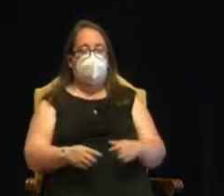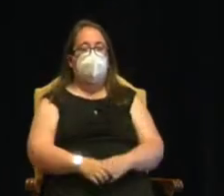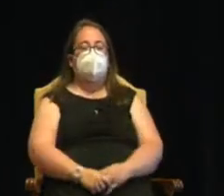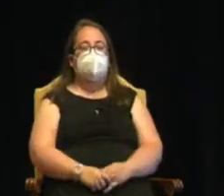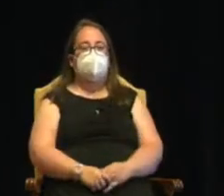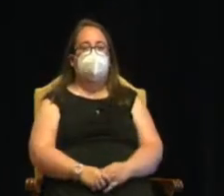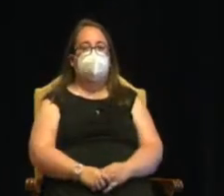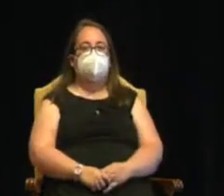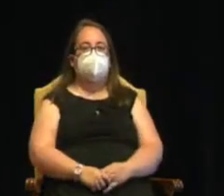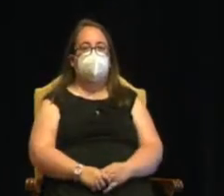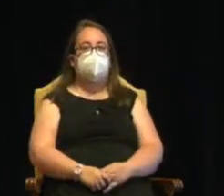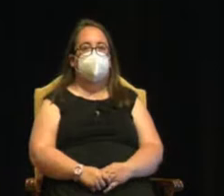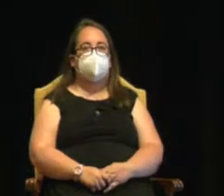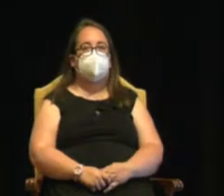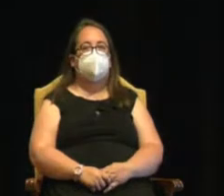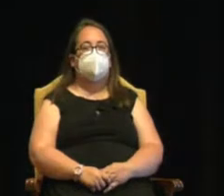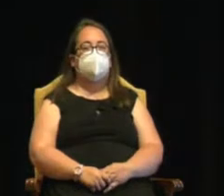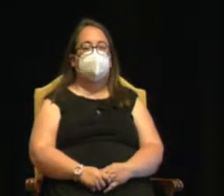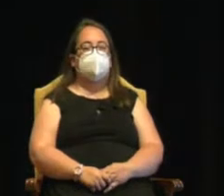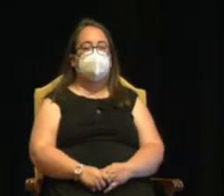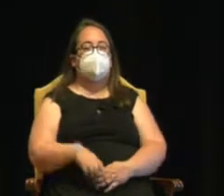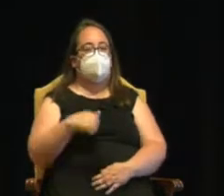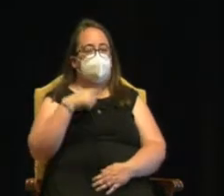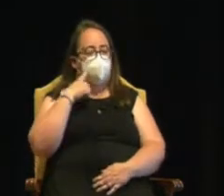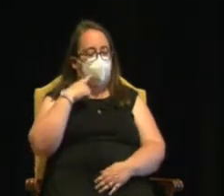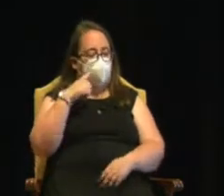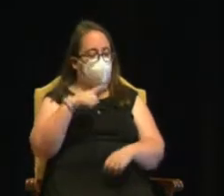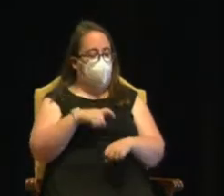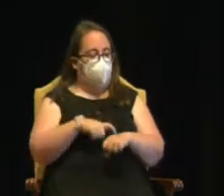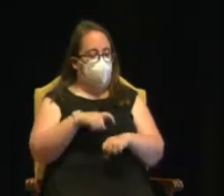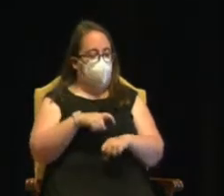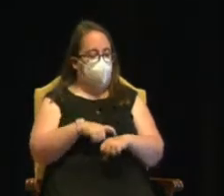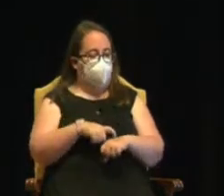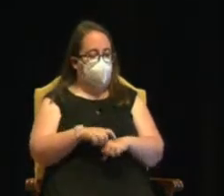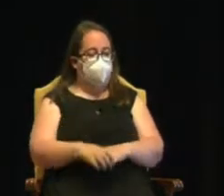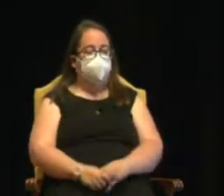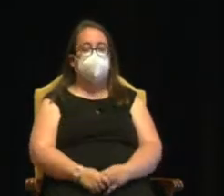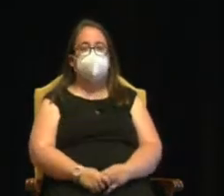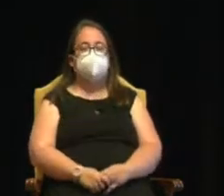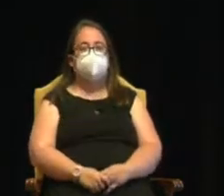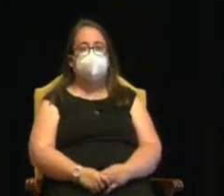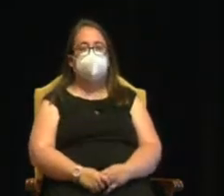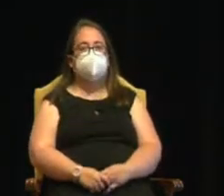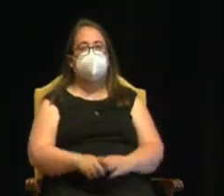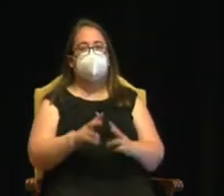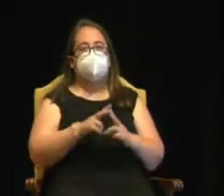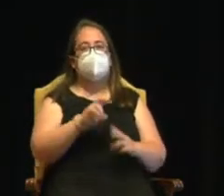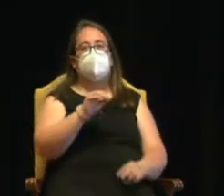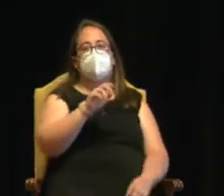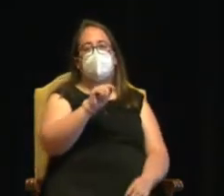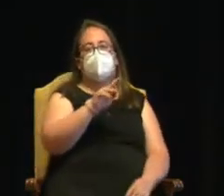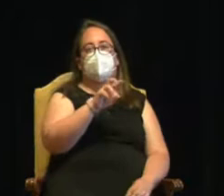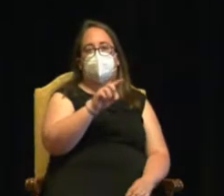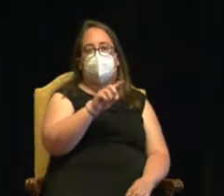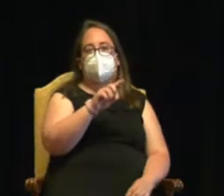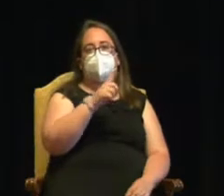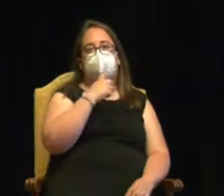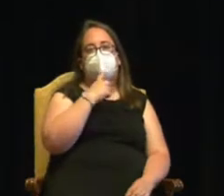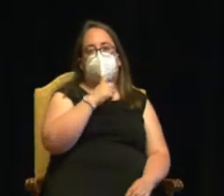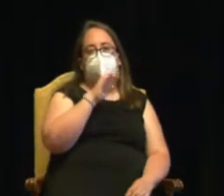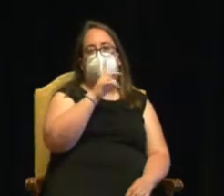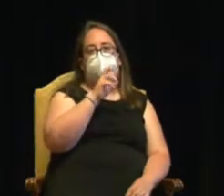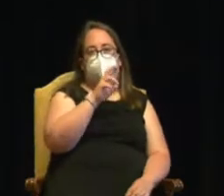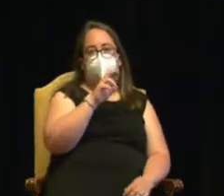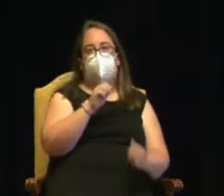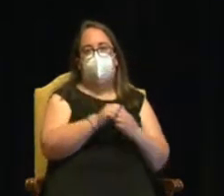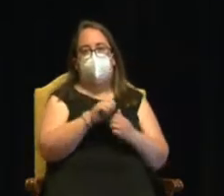the film and the adaptation. Like I think in one case, I'm pretty sure, I paired up Robert Ward's Red Baker with The